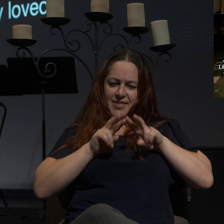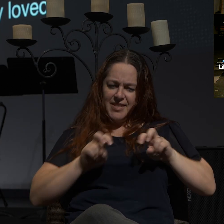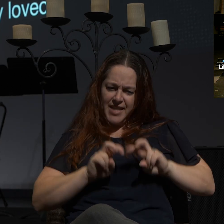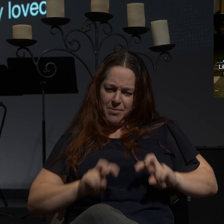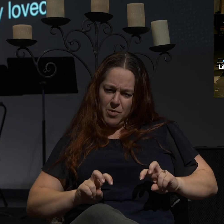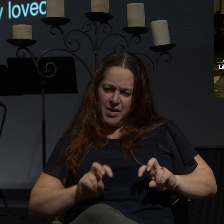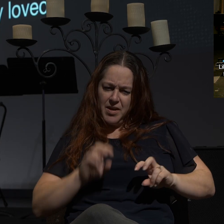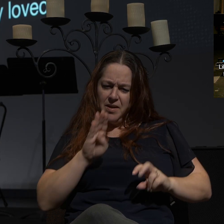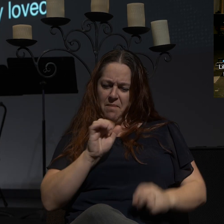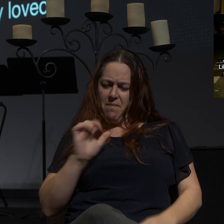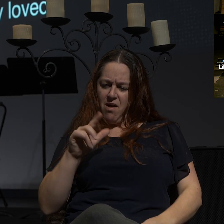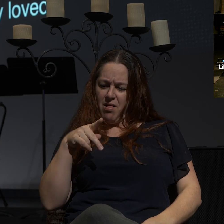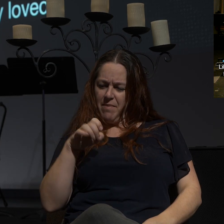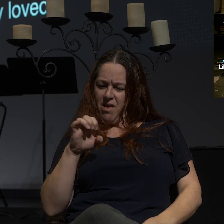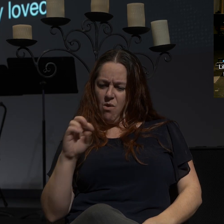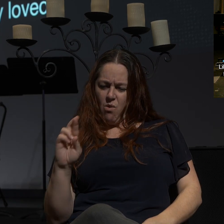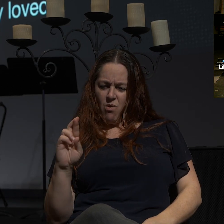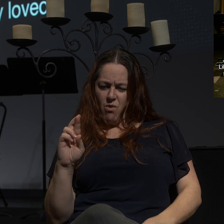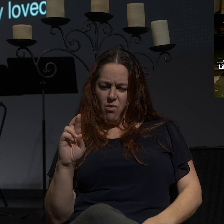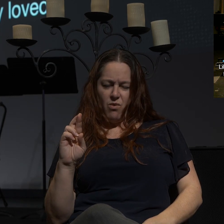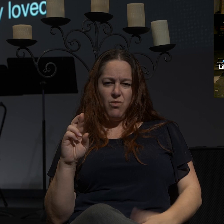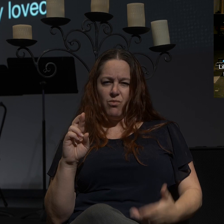like, Baal Peor.